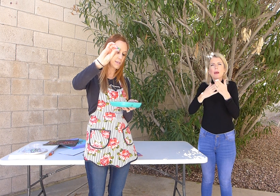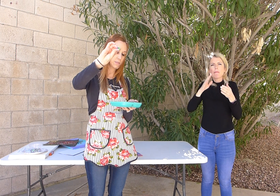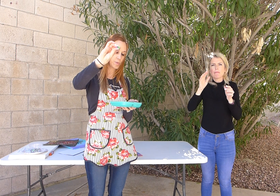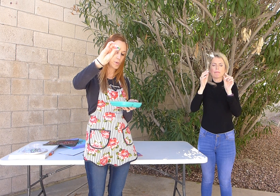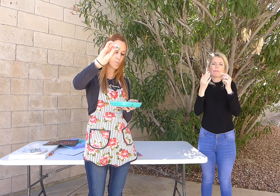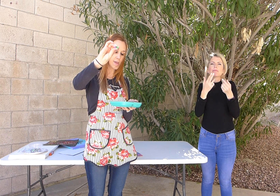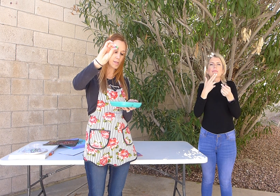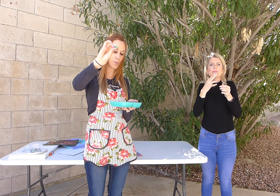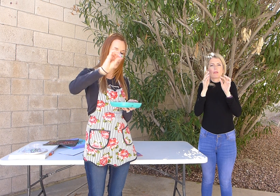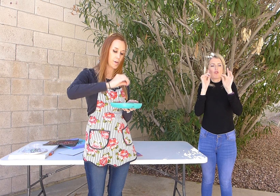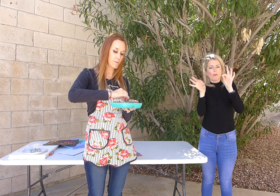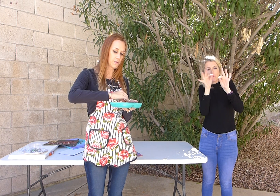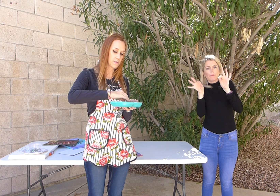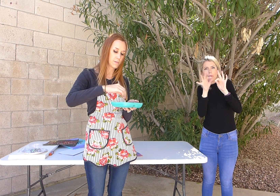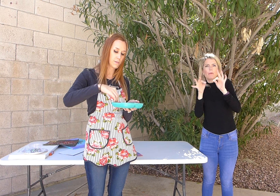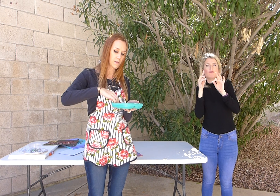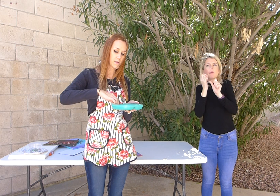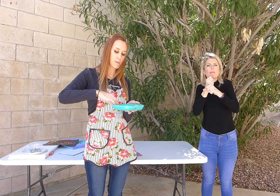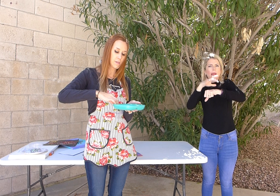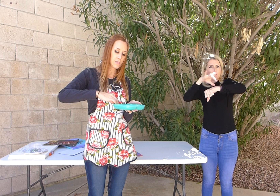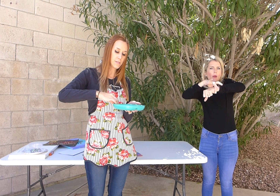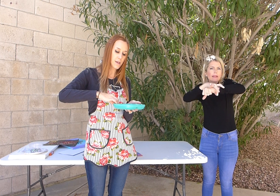make bracelets with little beads. We have those.